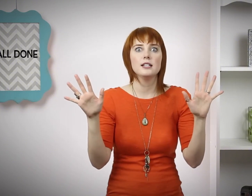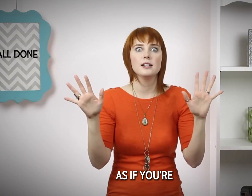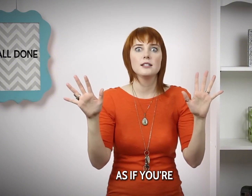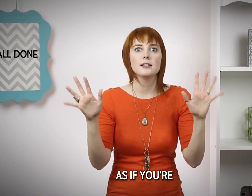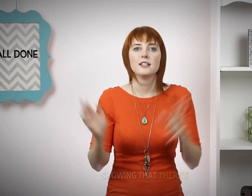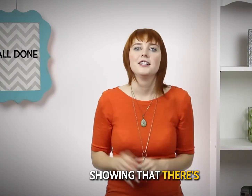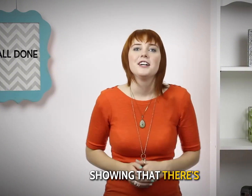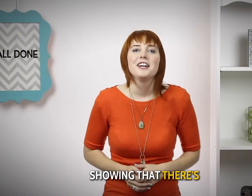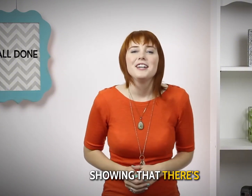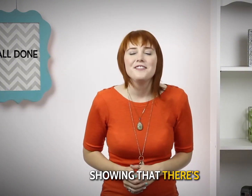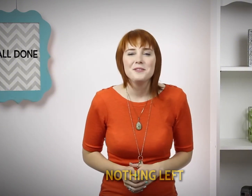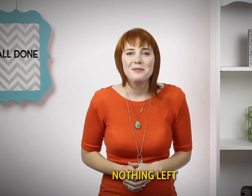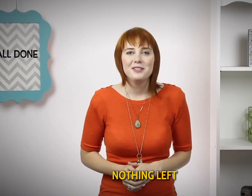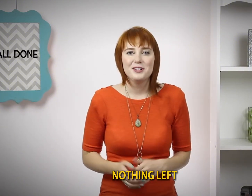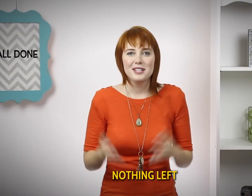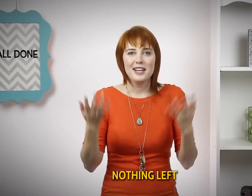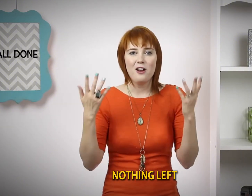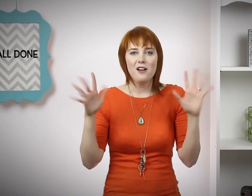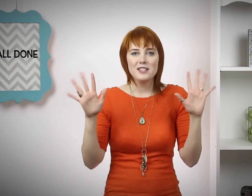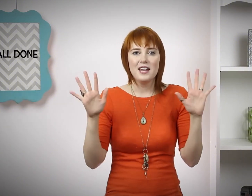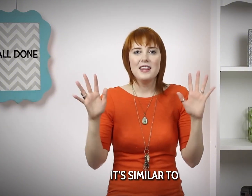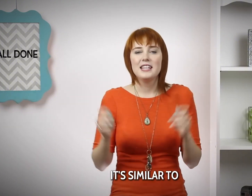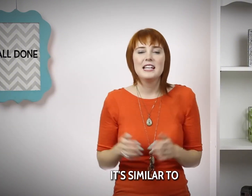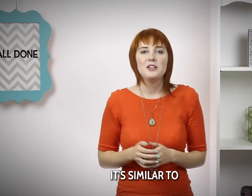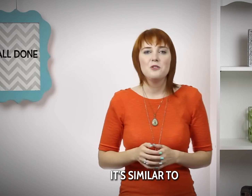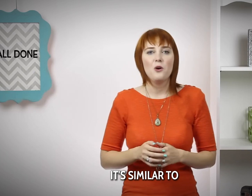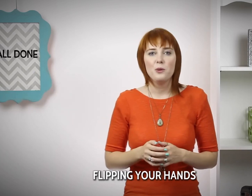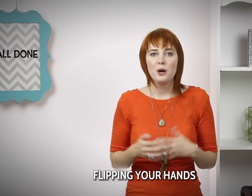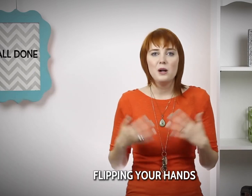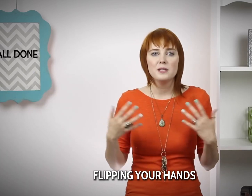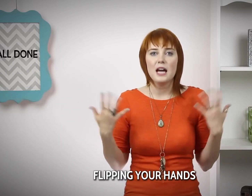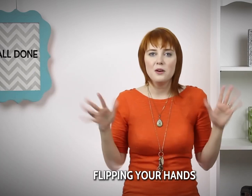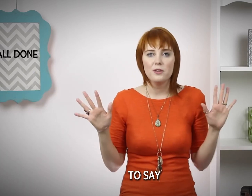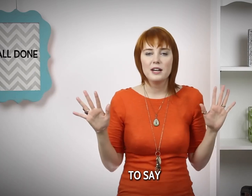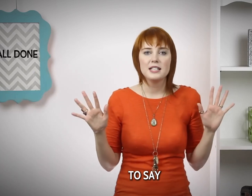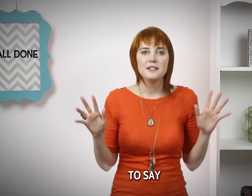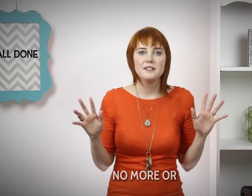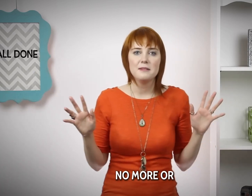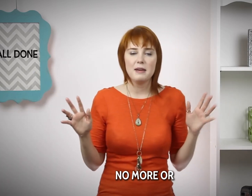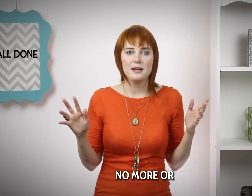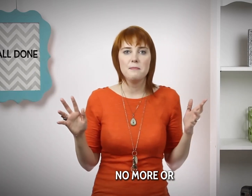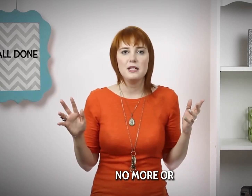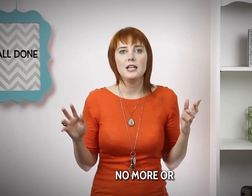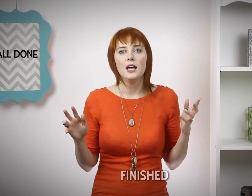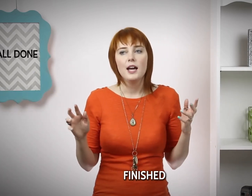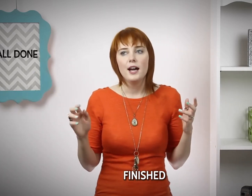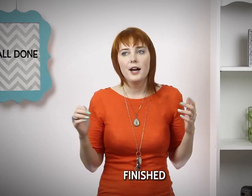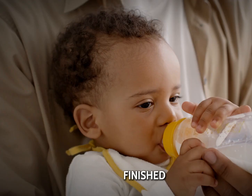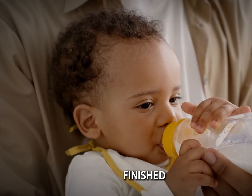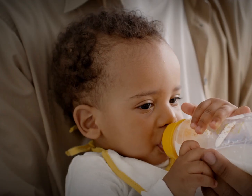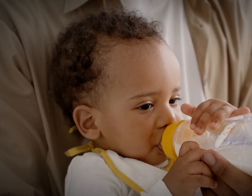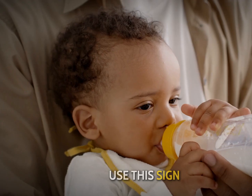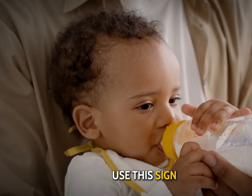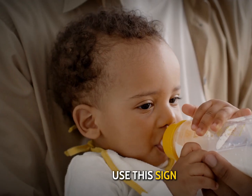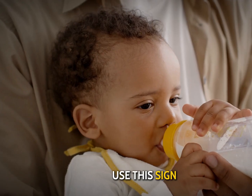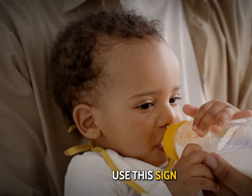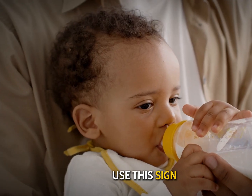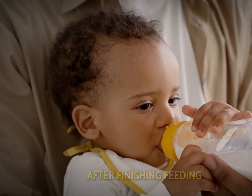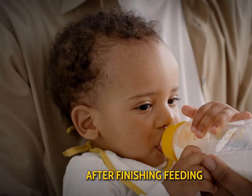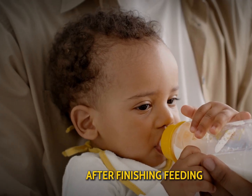if you're showing that there's nothing left. It's similar to flipping your hands to say, "no more" or "finished." Use this sign after